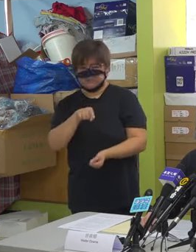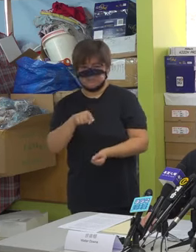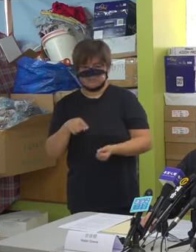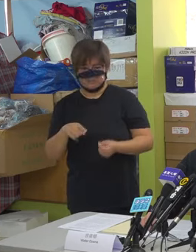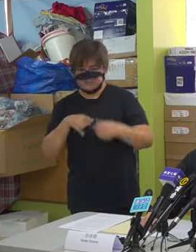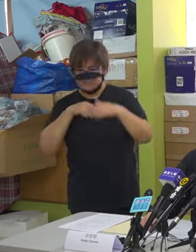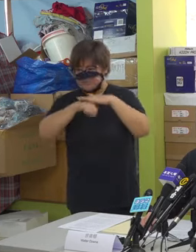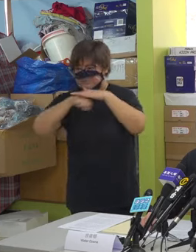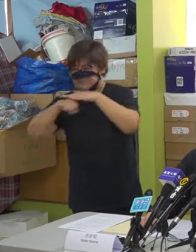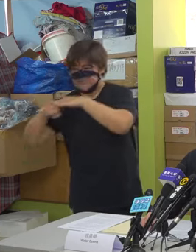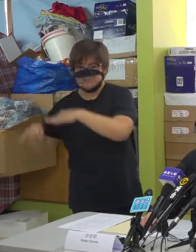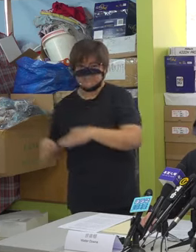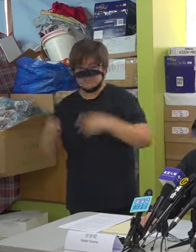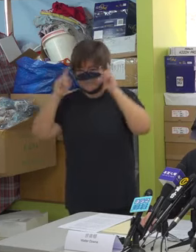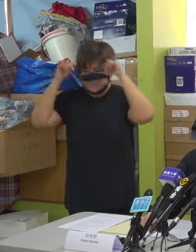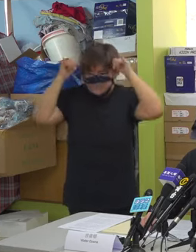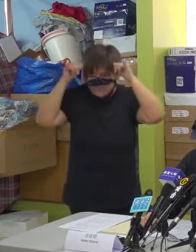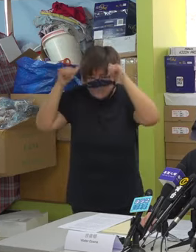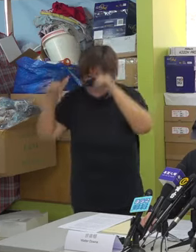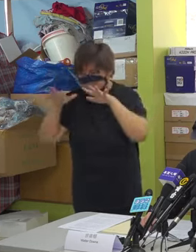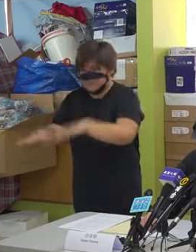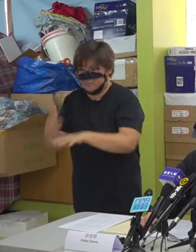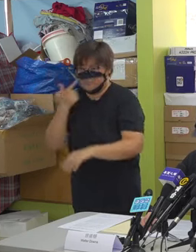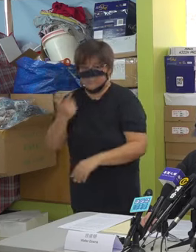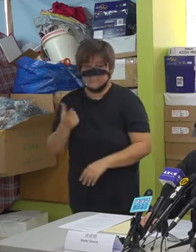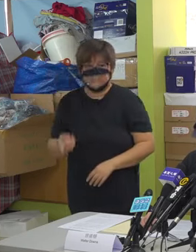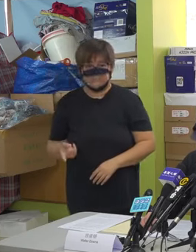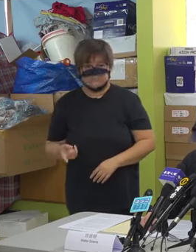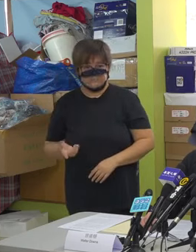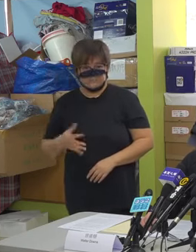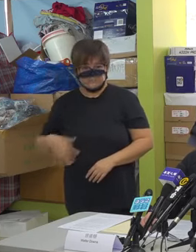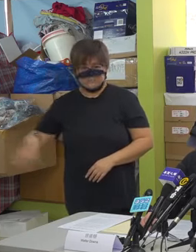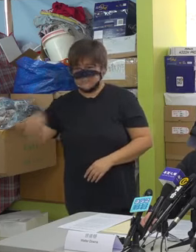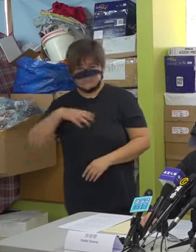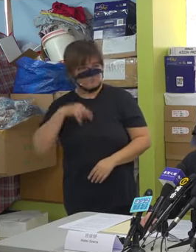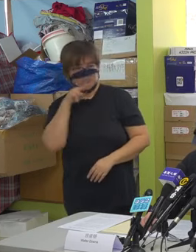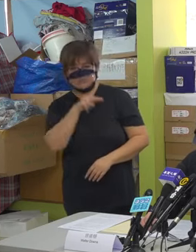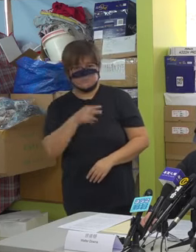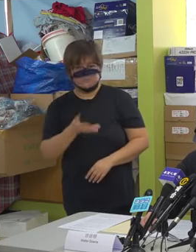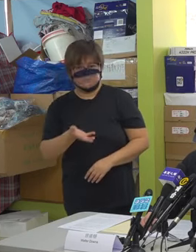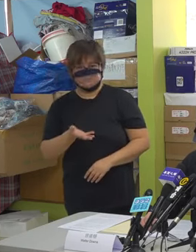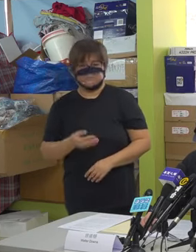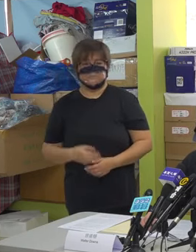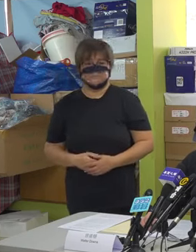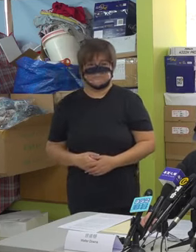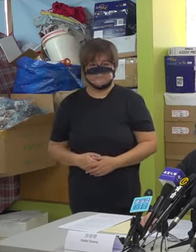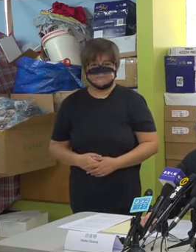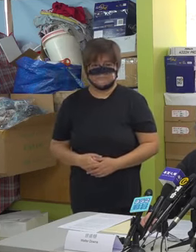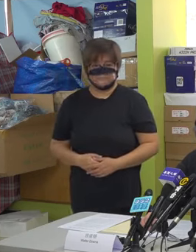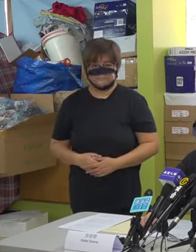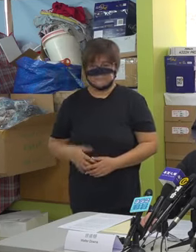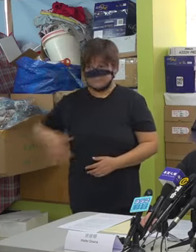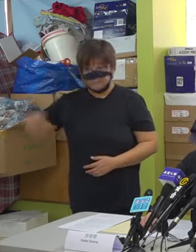level. The Hong Kong police force has deliberately covered up the atrocities that range from police brutality incidents